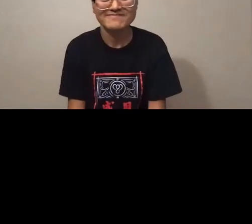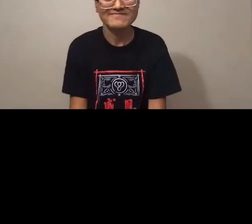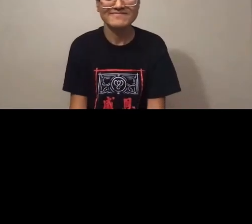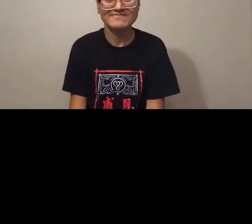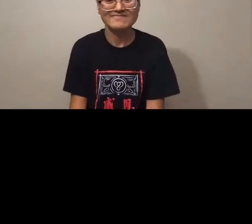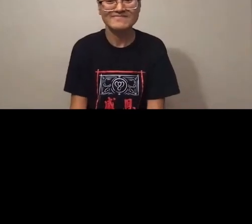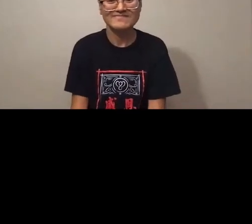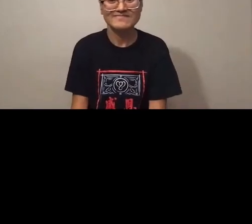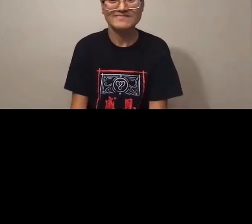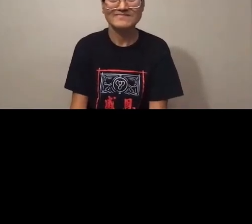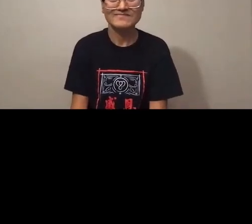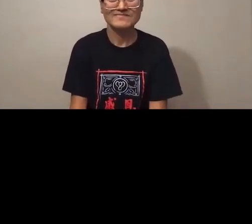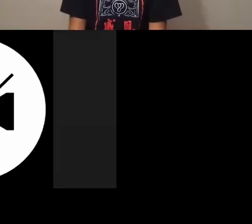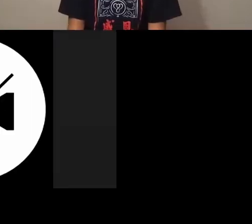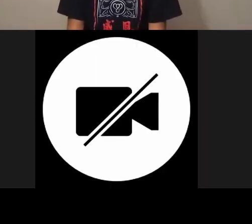Thank you.